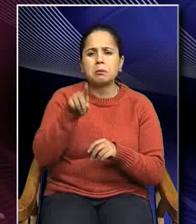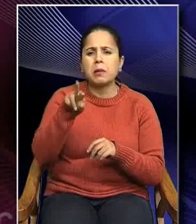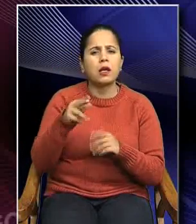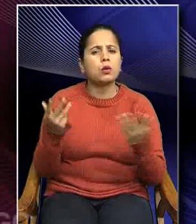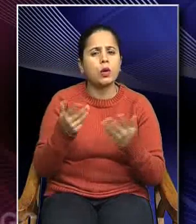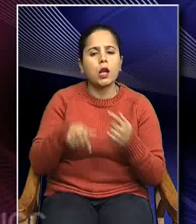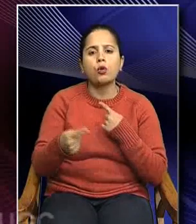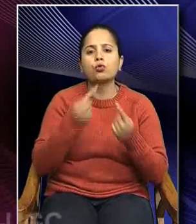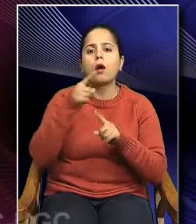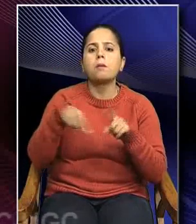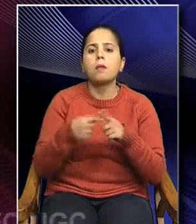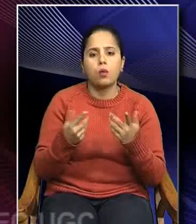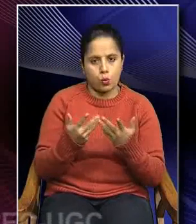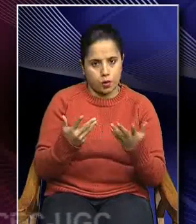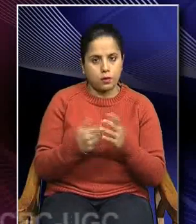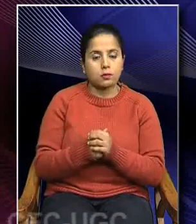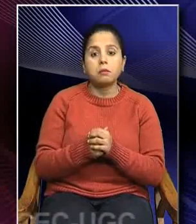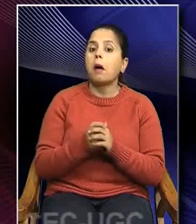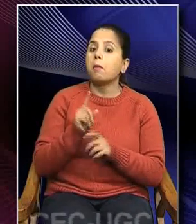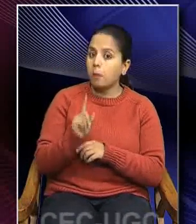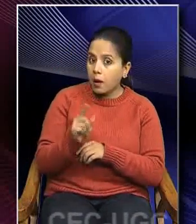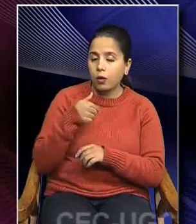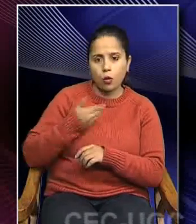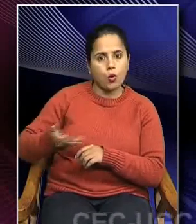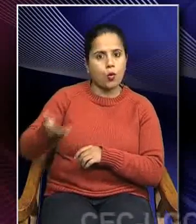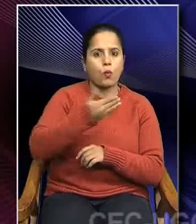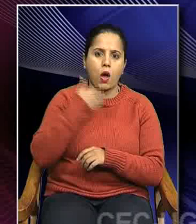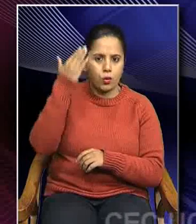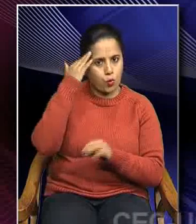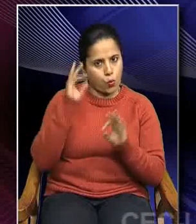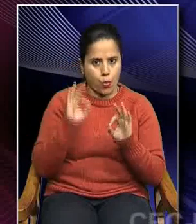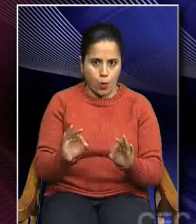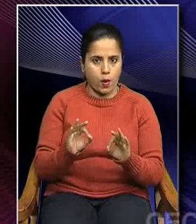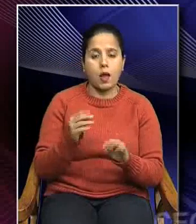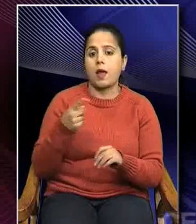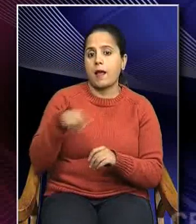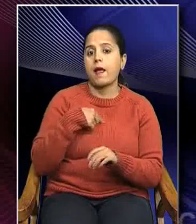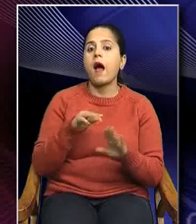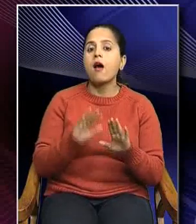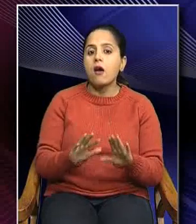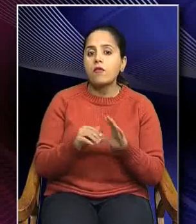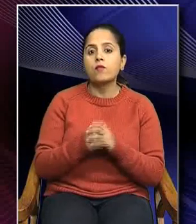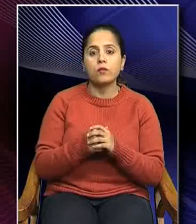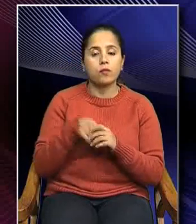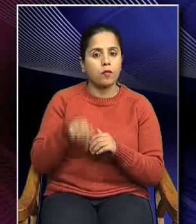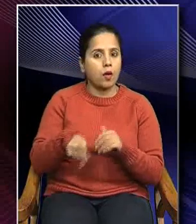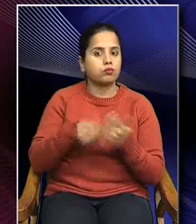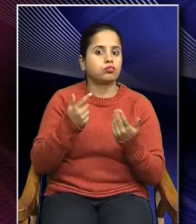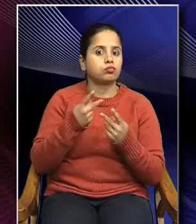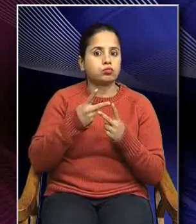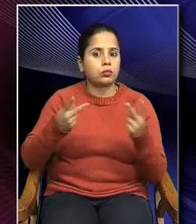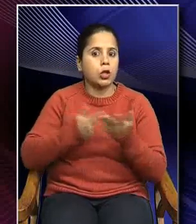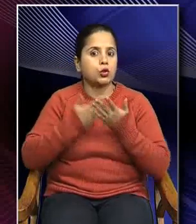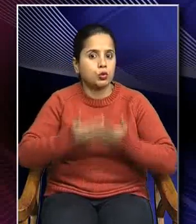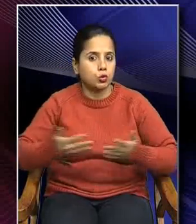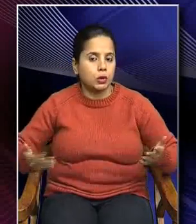that we are talking about? Well, all of us do know that we have literary sources like the